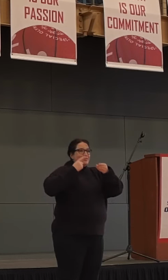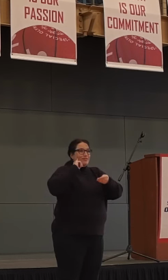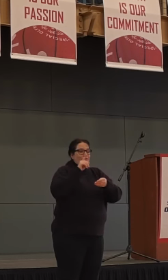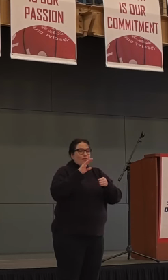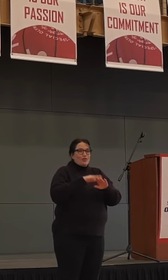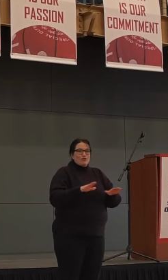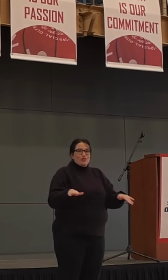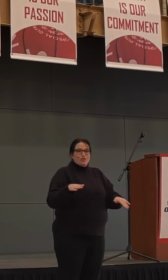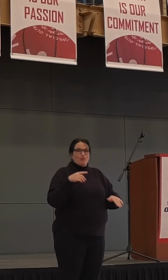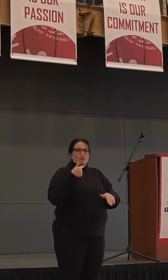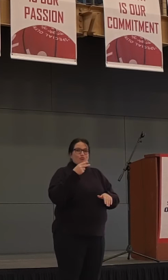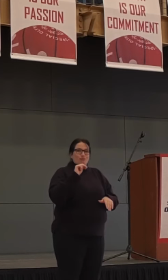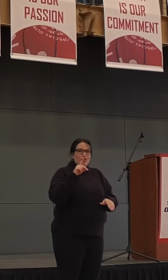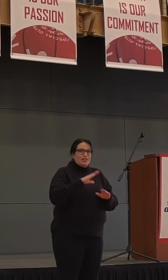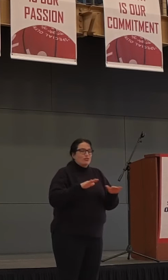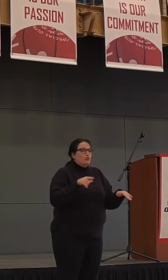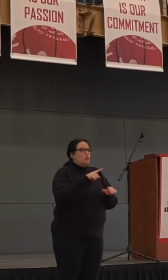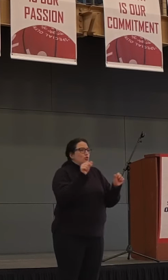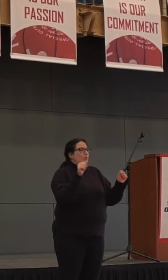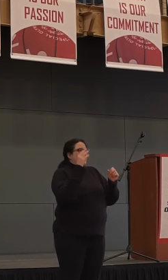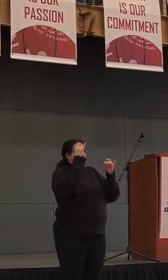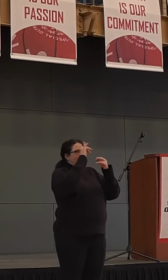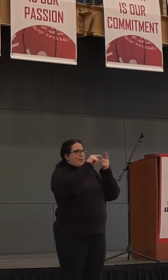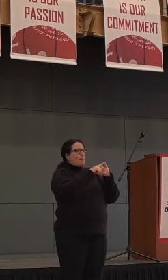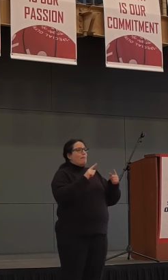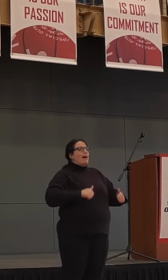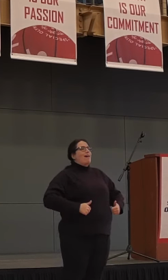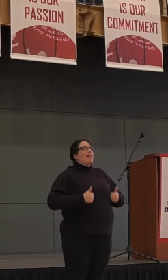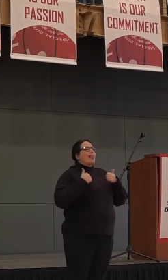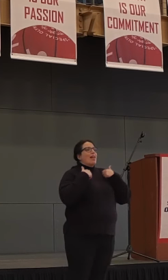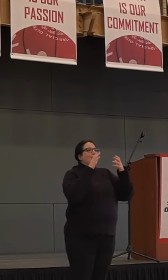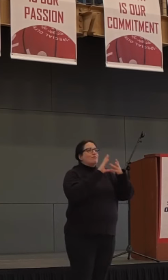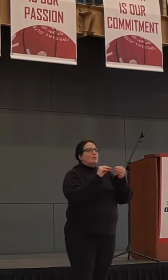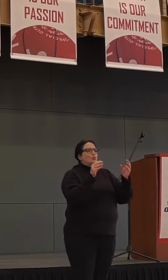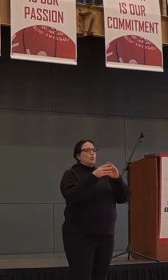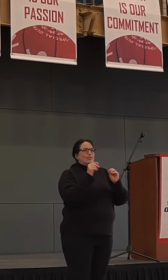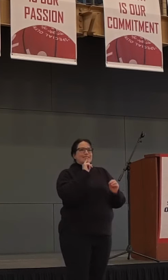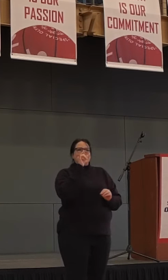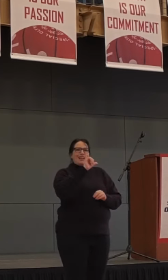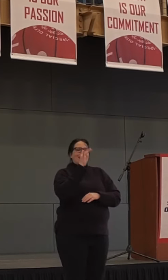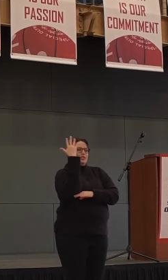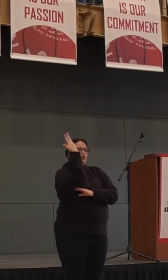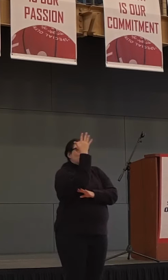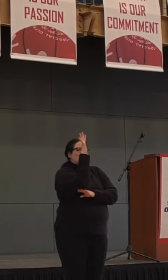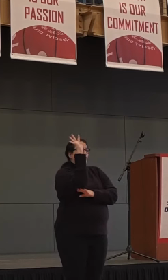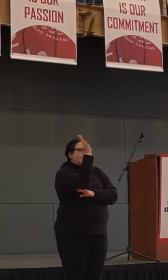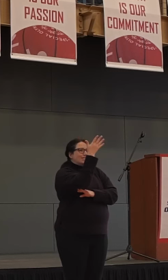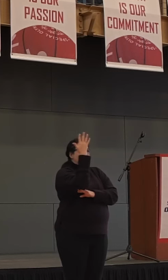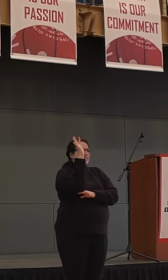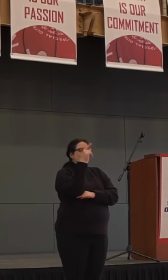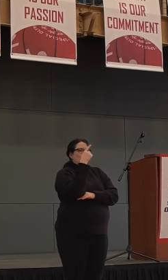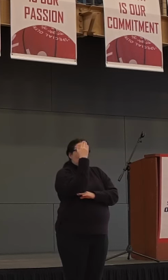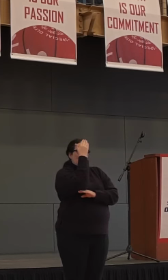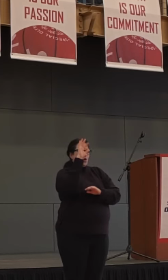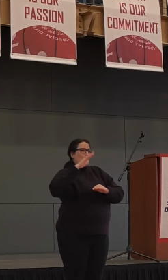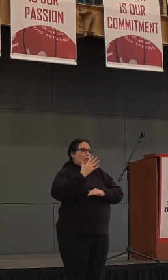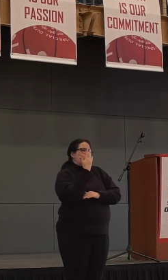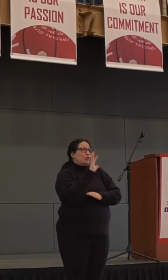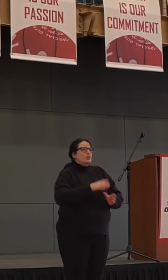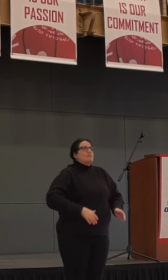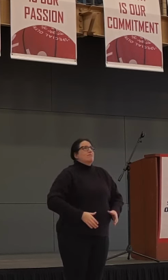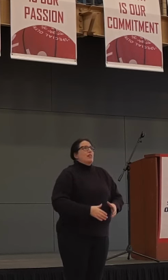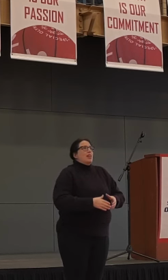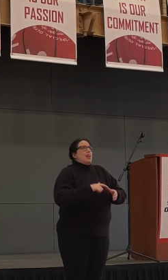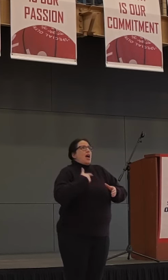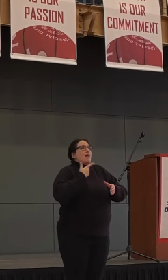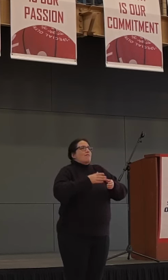grandchildren. You can think about life stories as a tree using branching points. Those events, large or